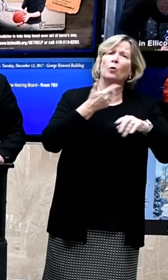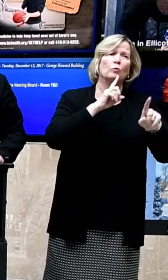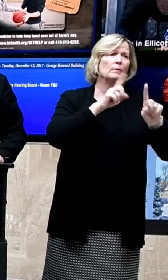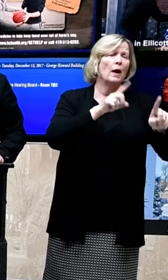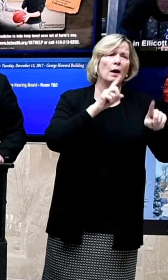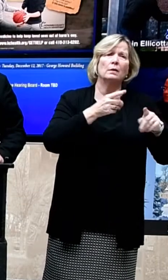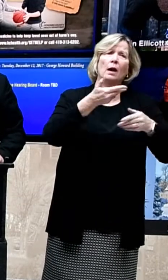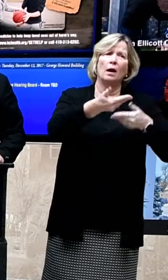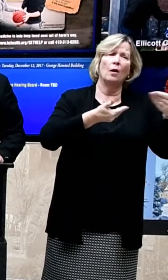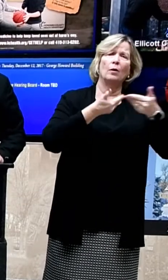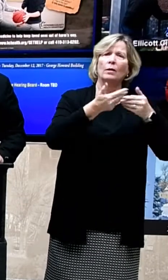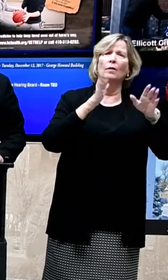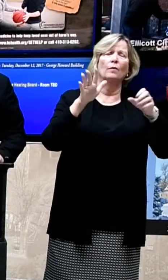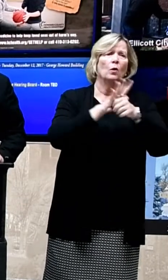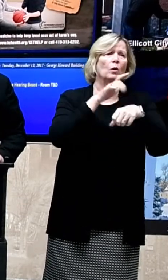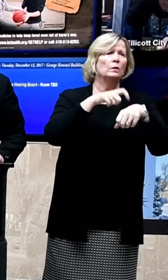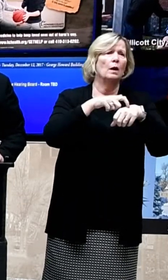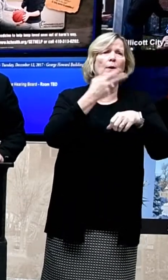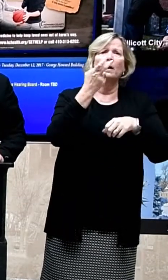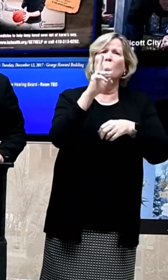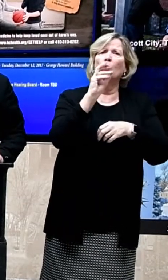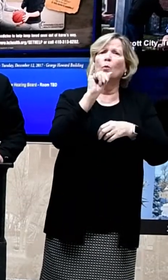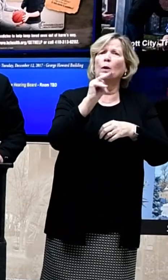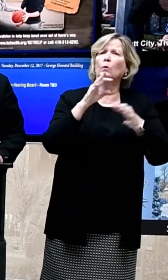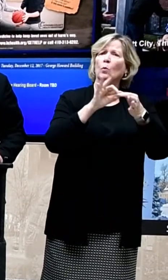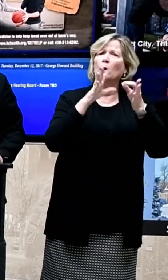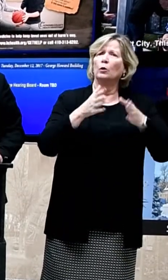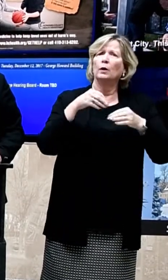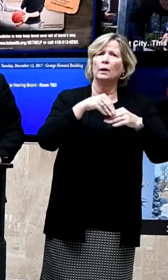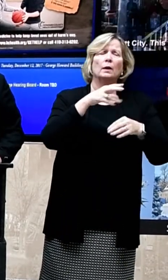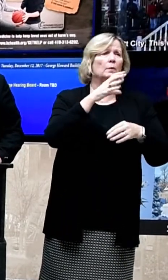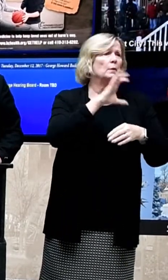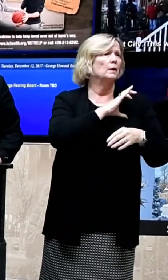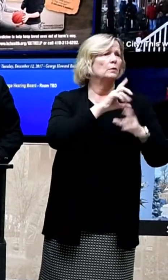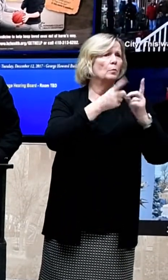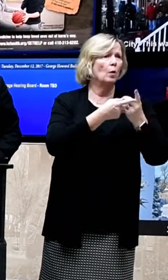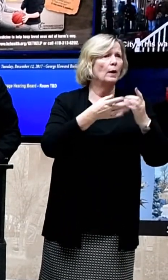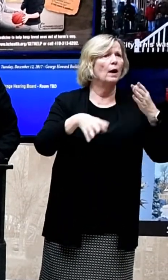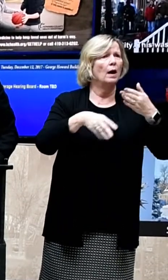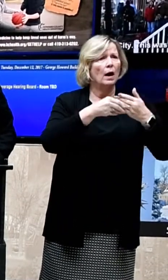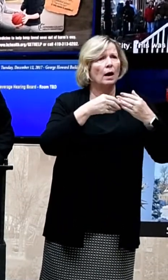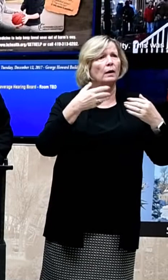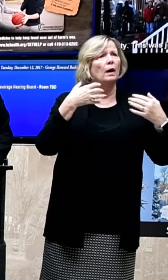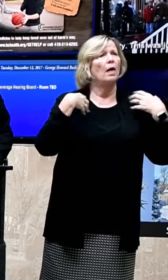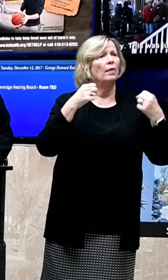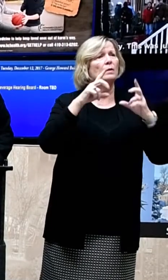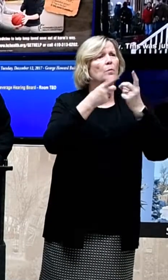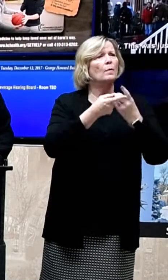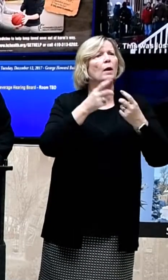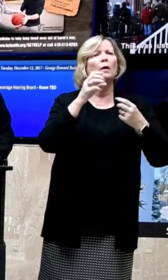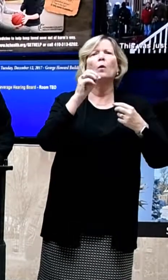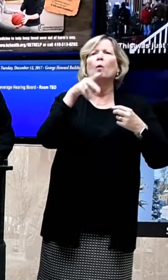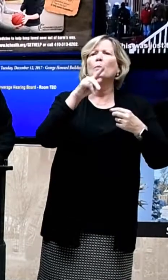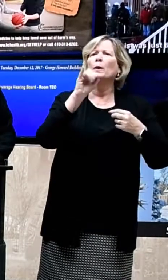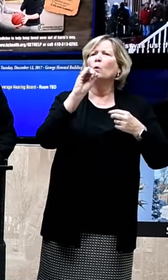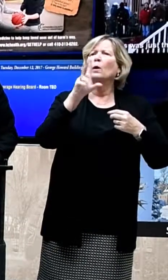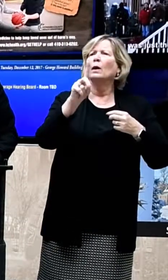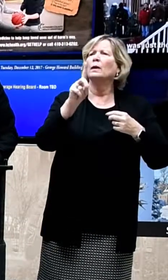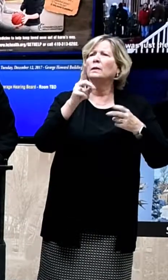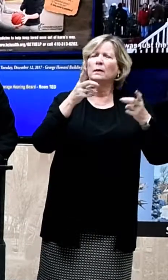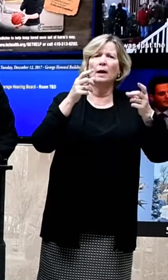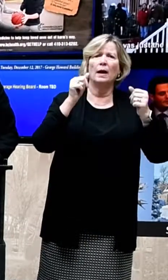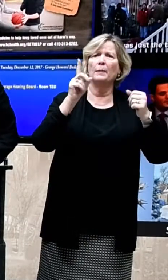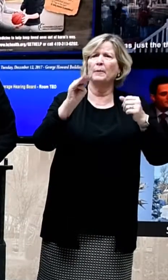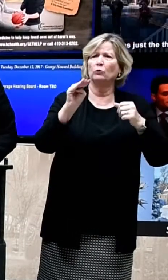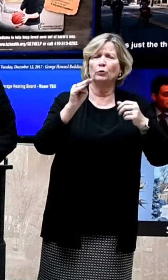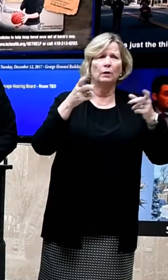a full-time heroin coordinator at the police department, adding an opioid project administrator at the health department, and increasing the availability